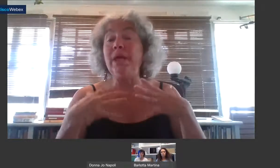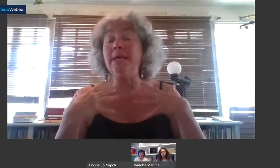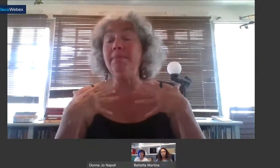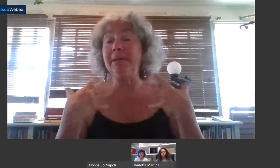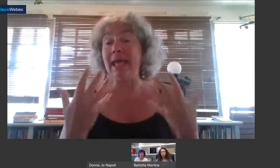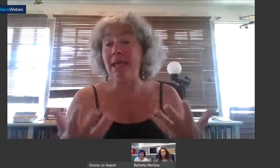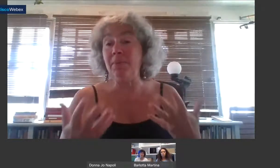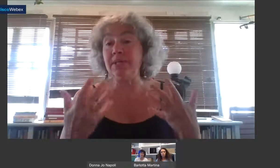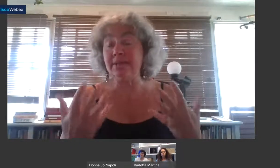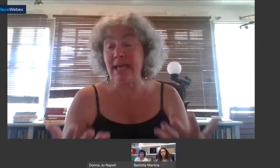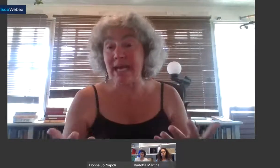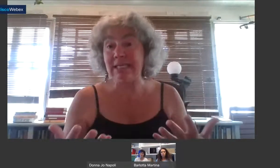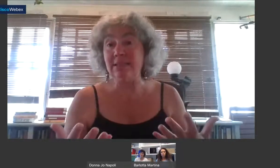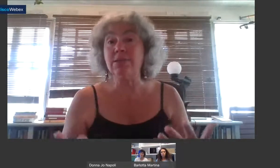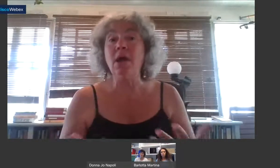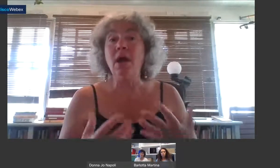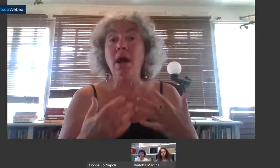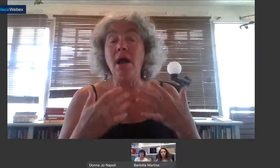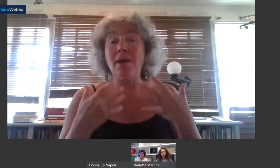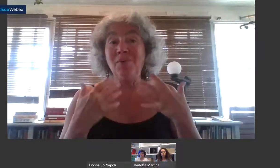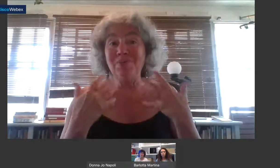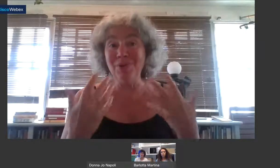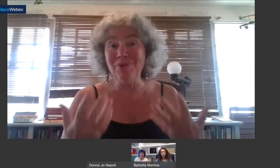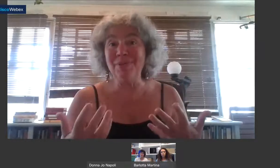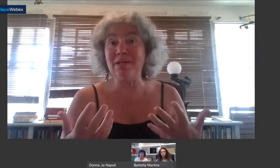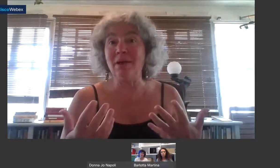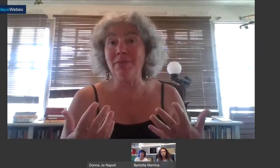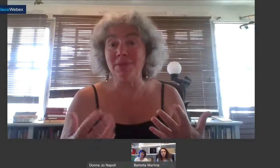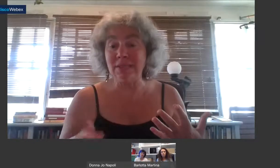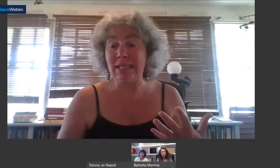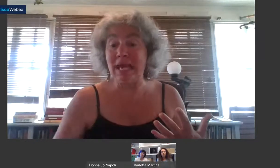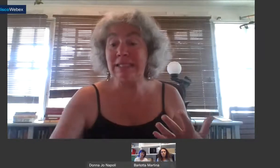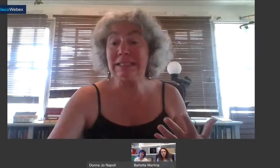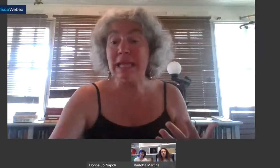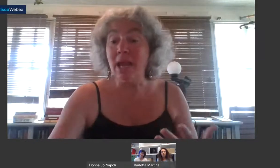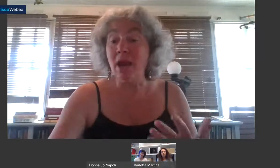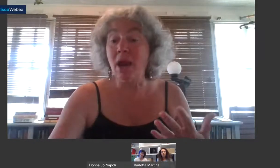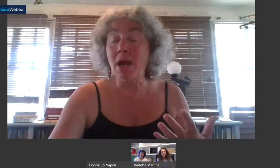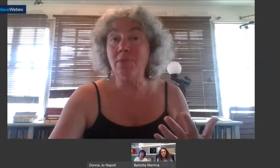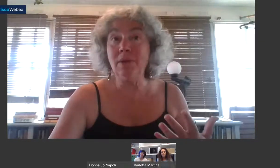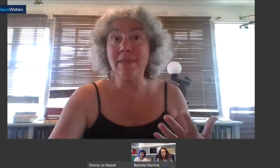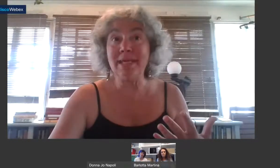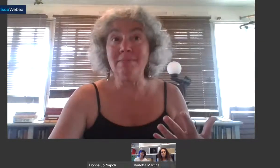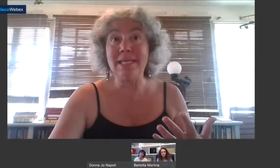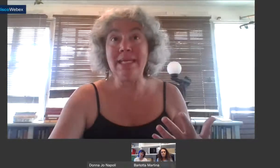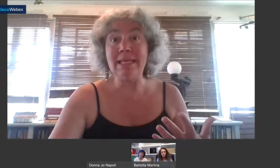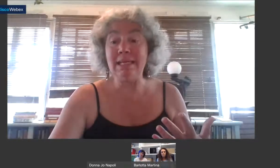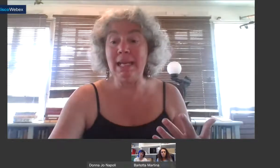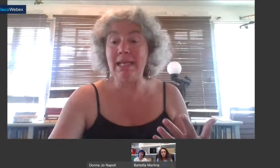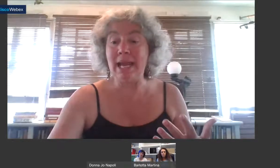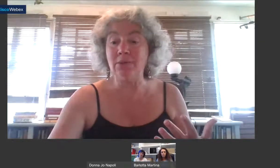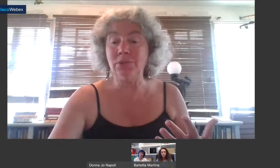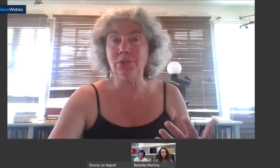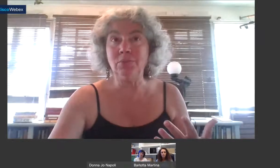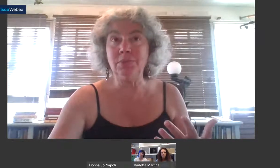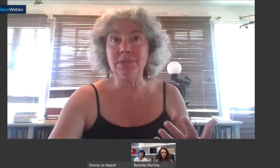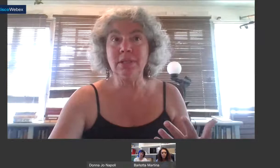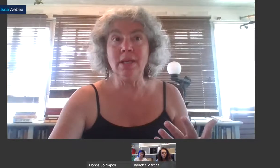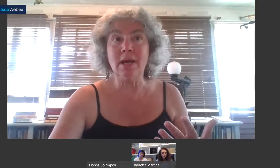we play with signs, with movement on those signs, where they can be in and out. Whoops,